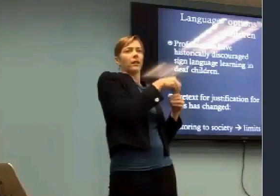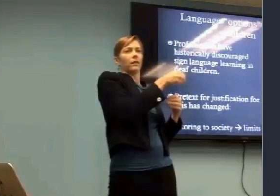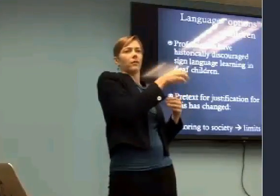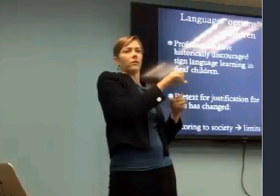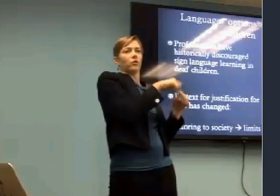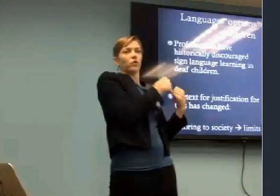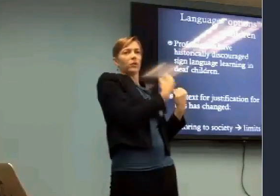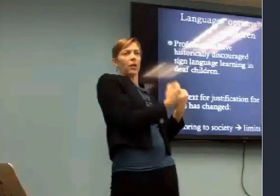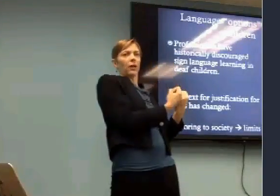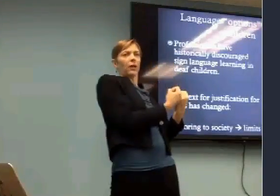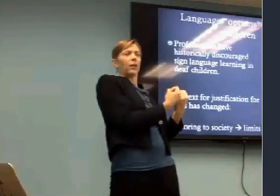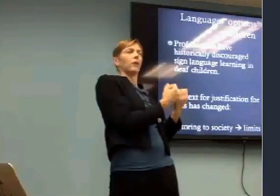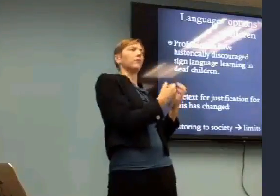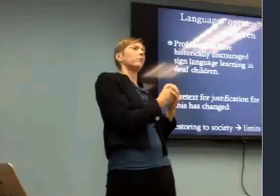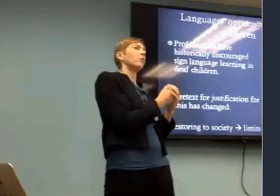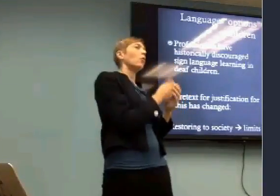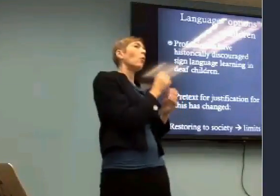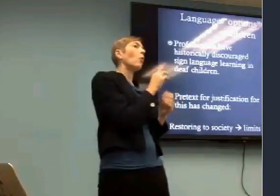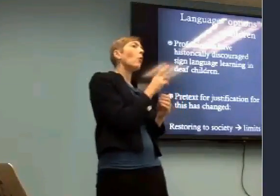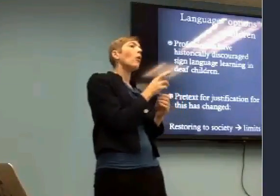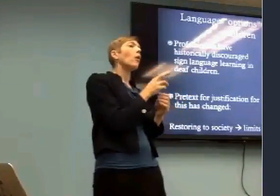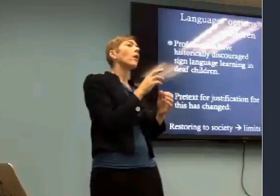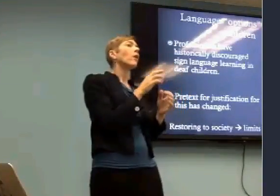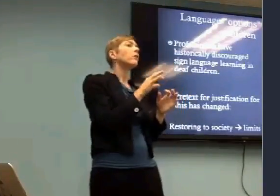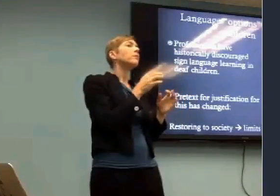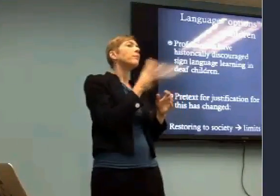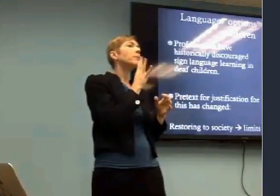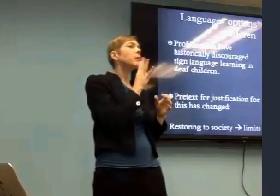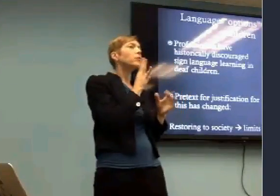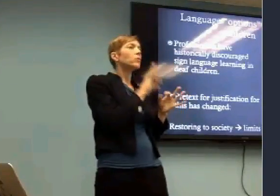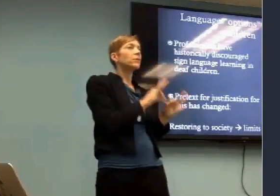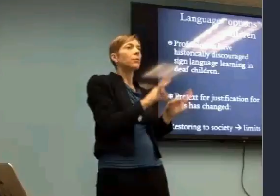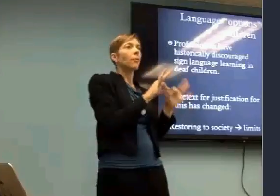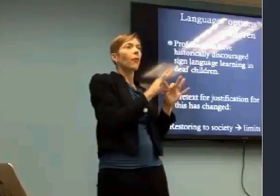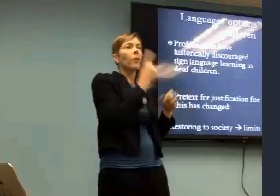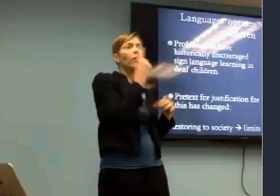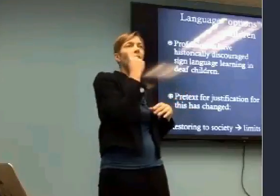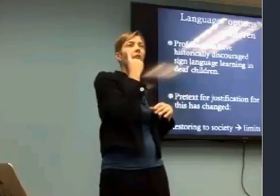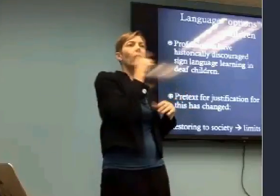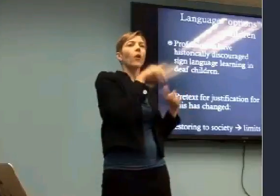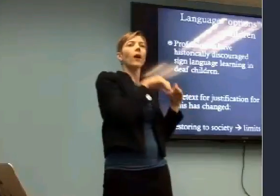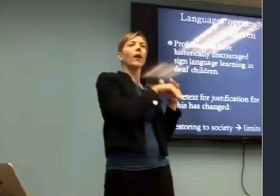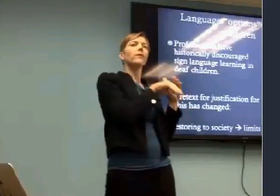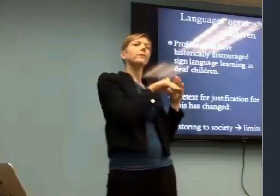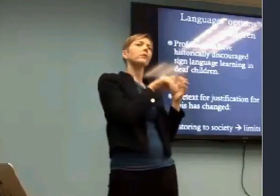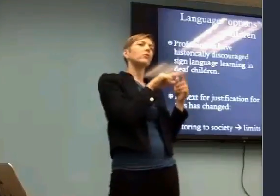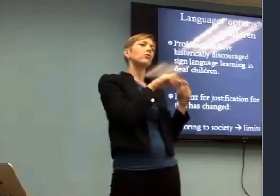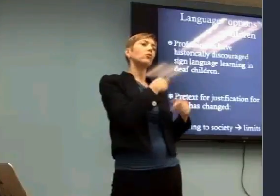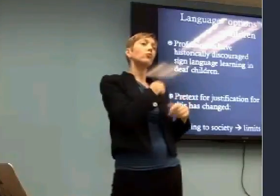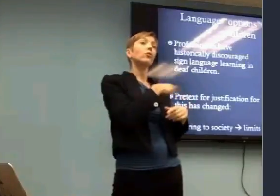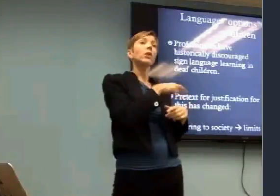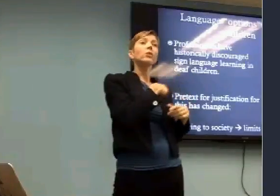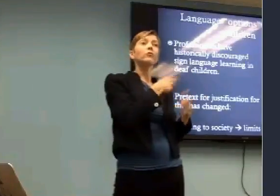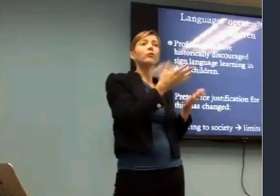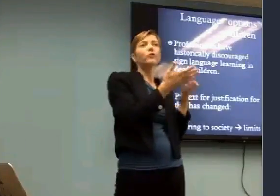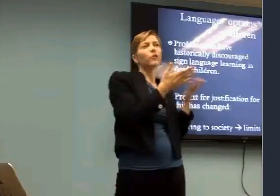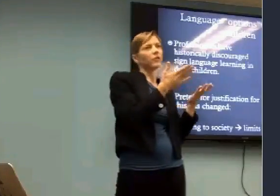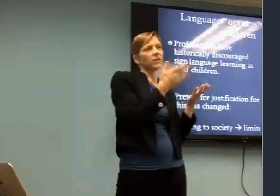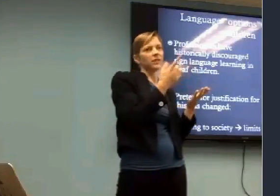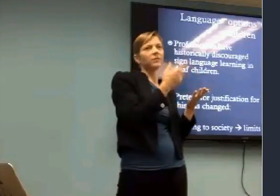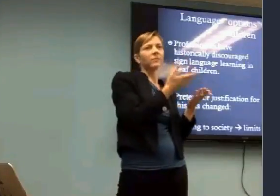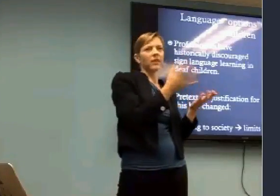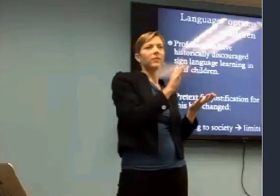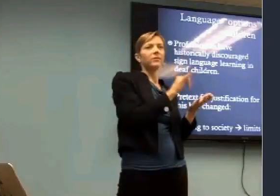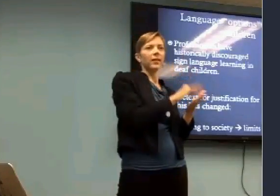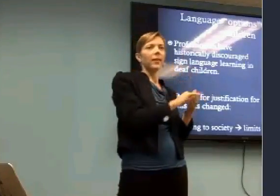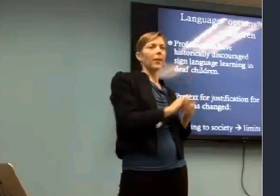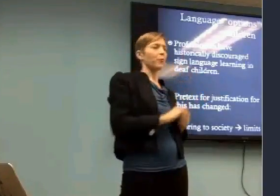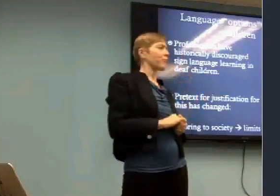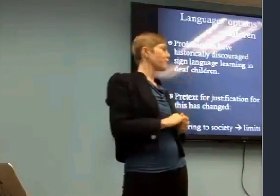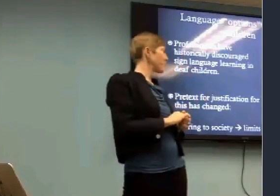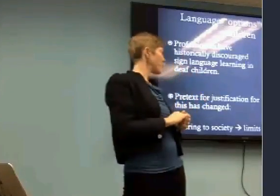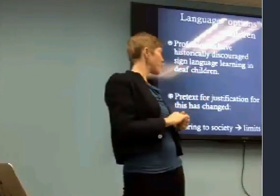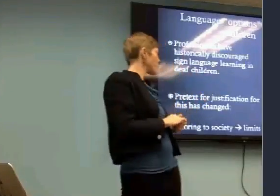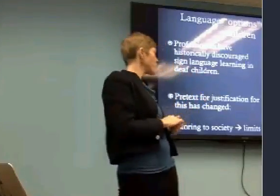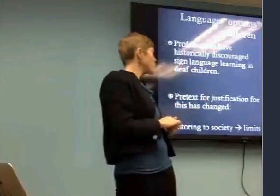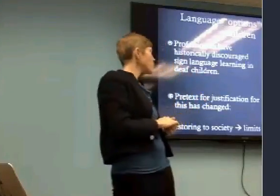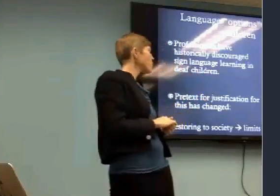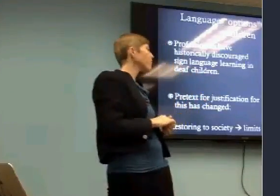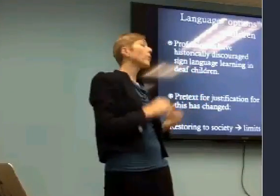was important for functioning within society, and that speech was important to be able to access religious services. That